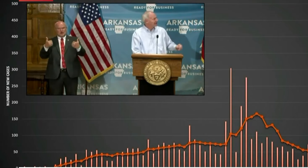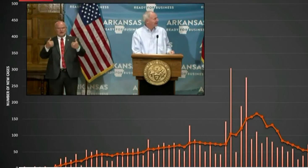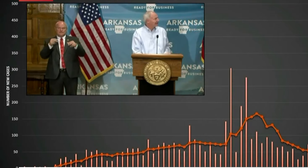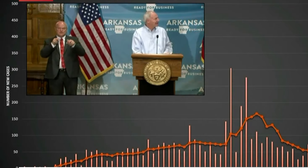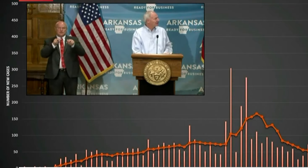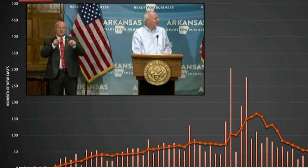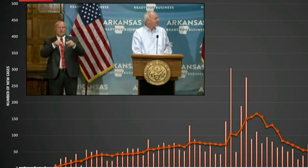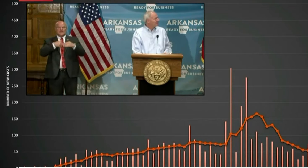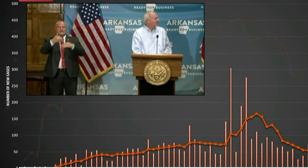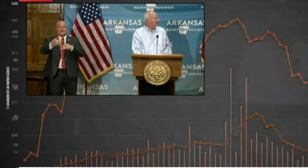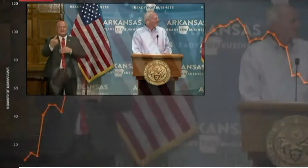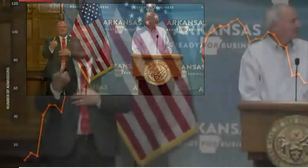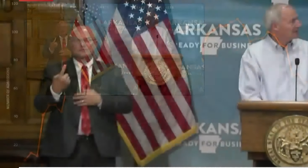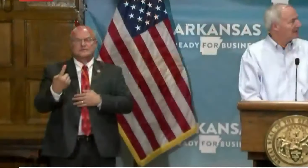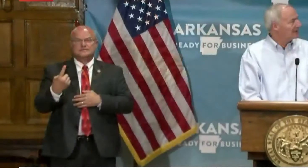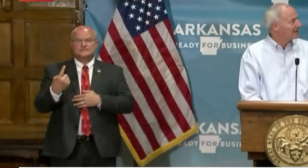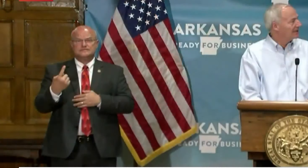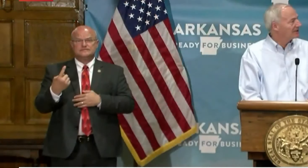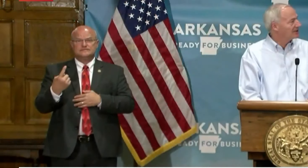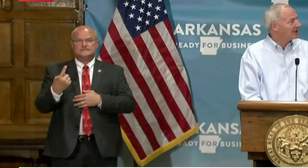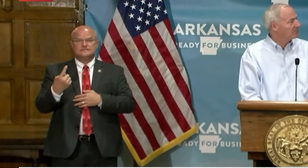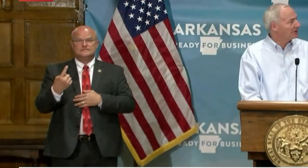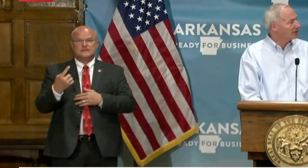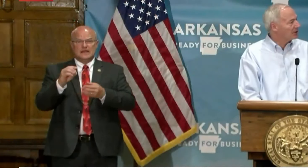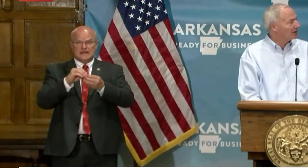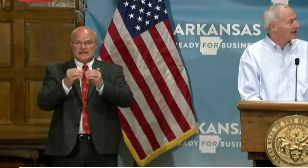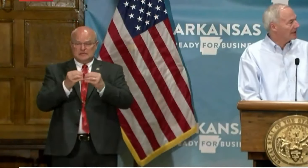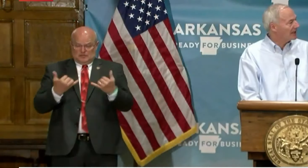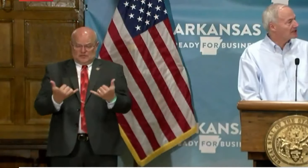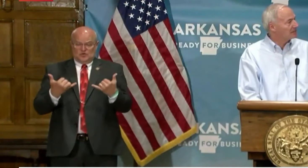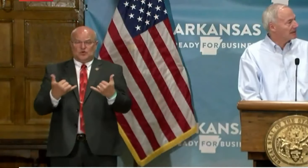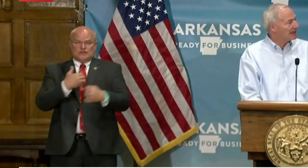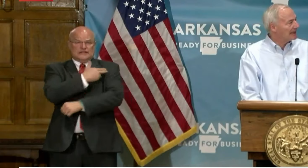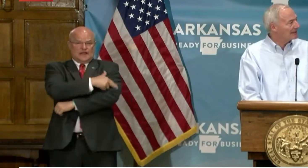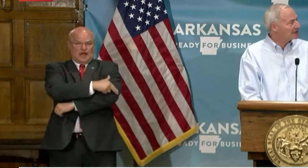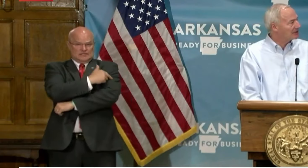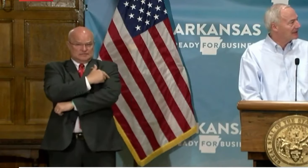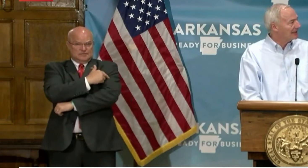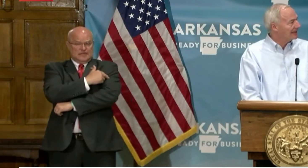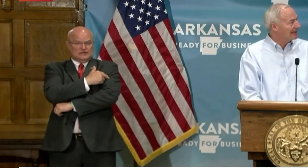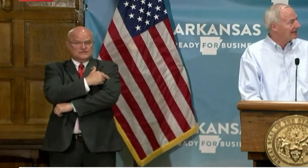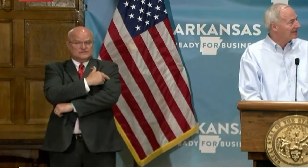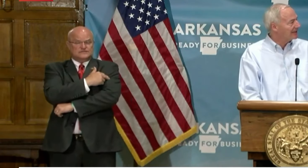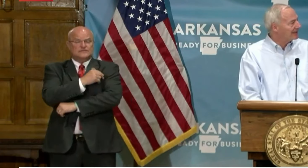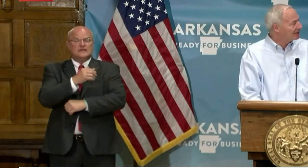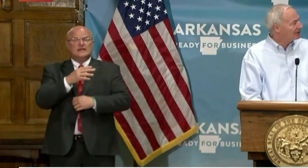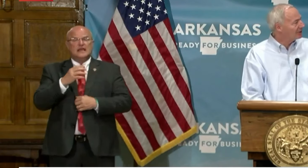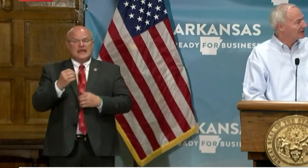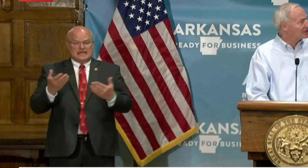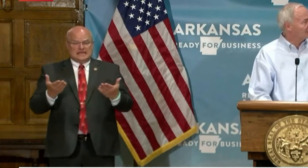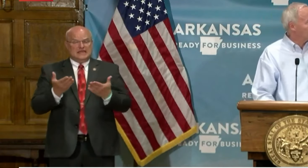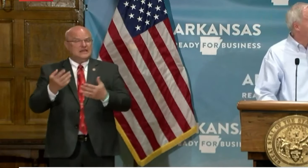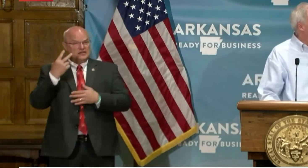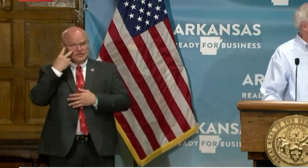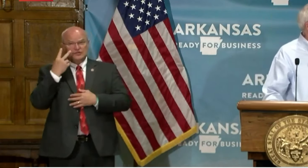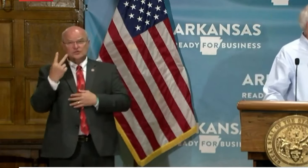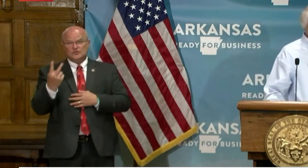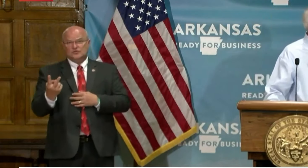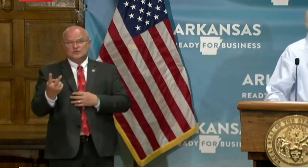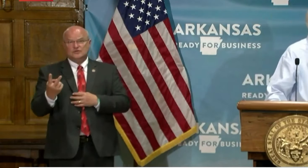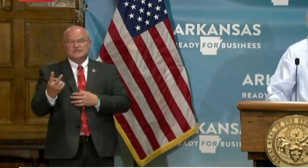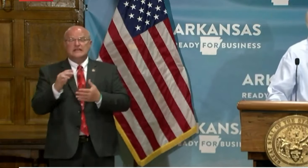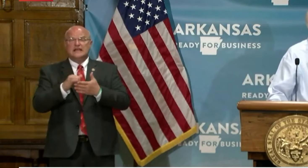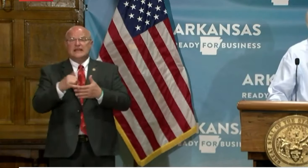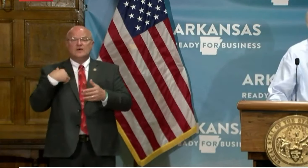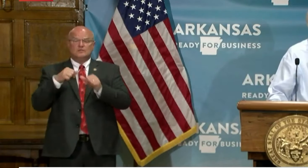look at the next one, is the number of currently hospitalized, and here you can see